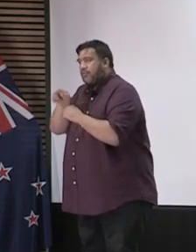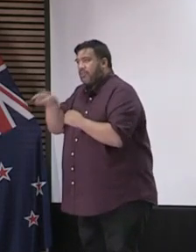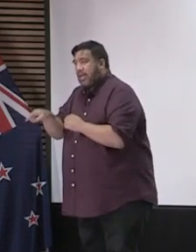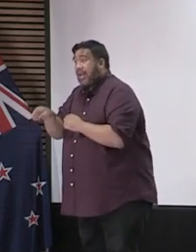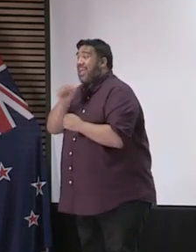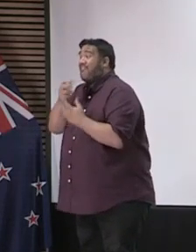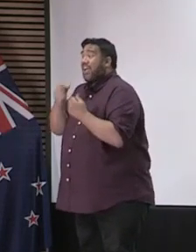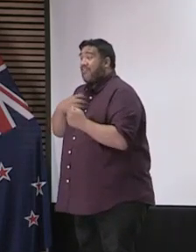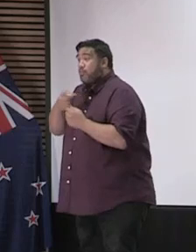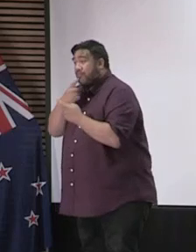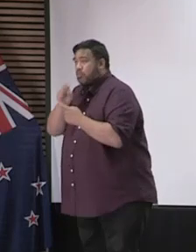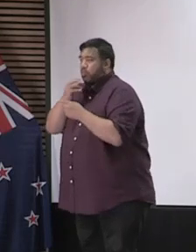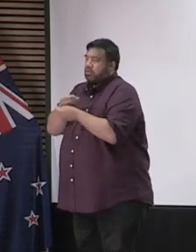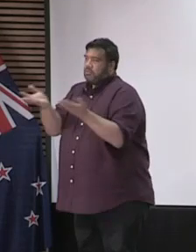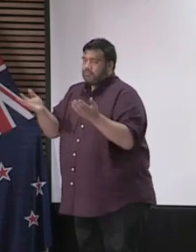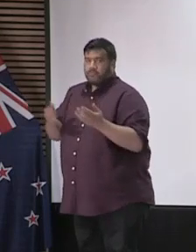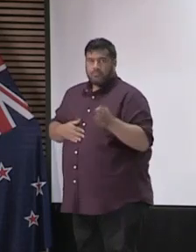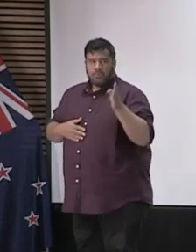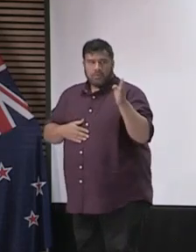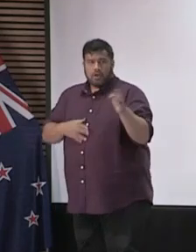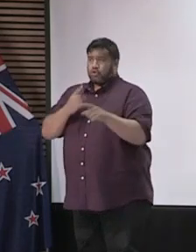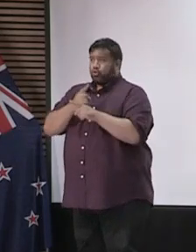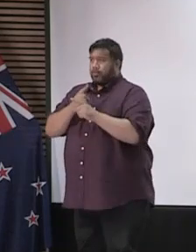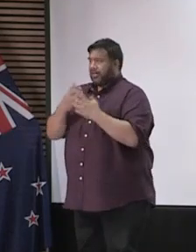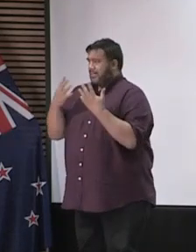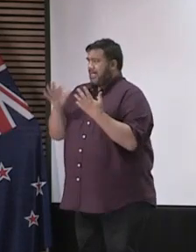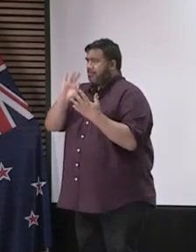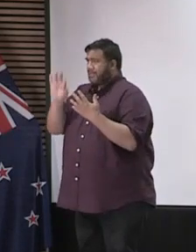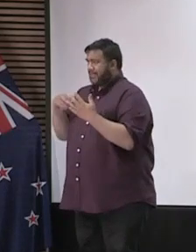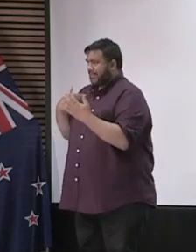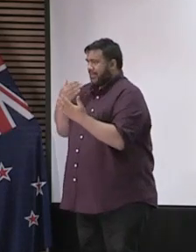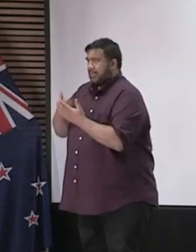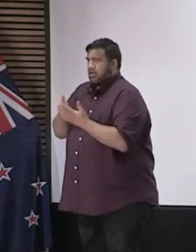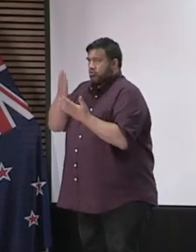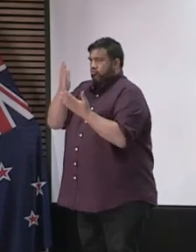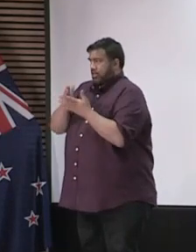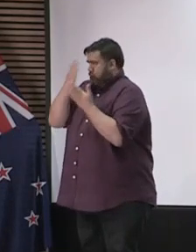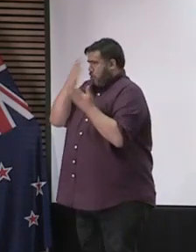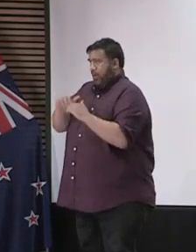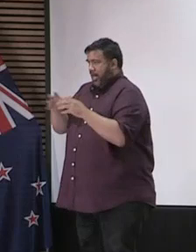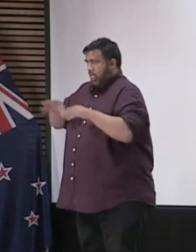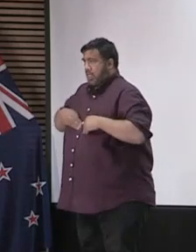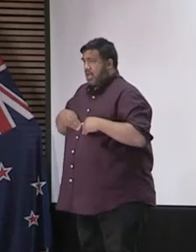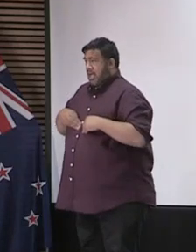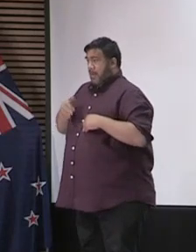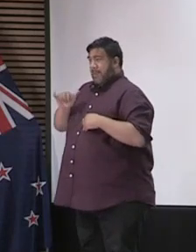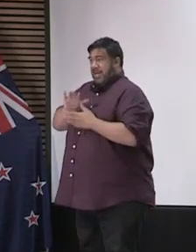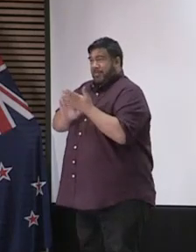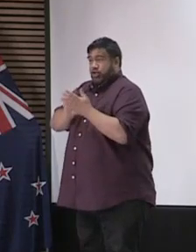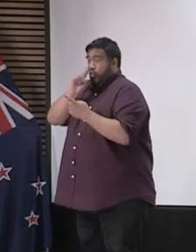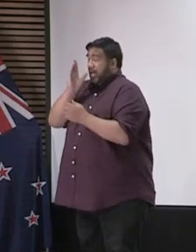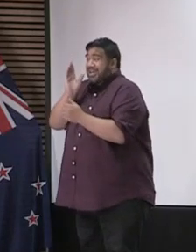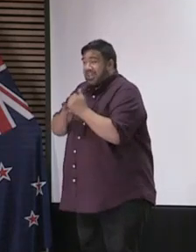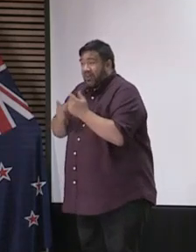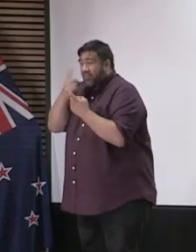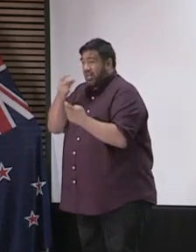that. So in terms of that 10% though, are there some cases in there that it has been so long now that you just may never actually be able to do it? Correct.